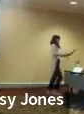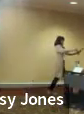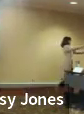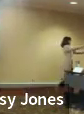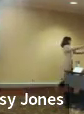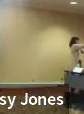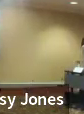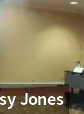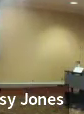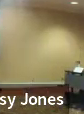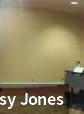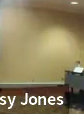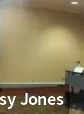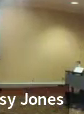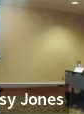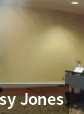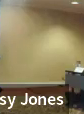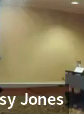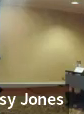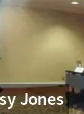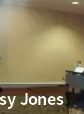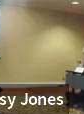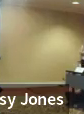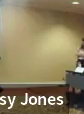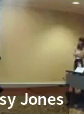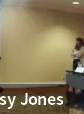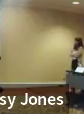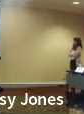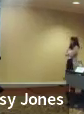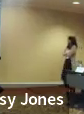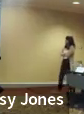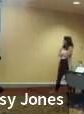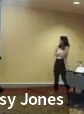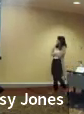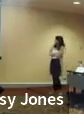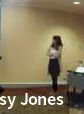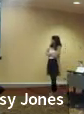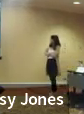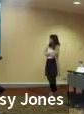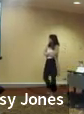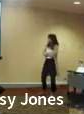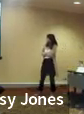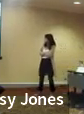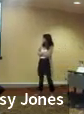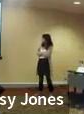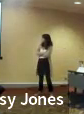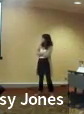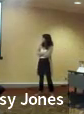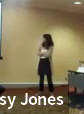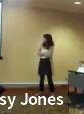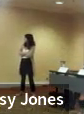have super high incidences of trauma. And this is it's the big traumas that we know